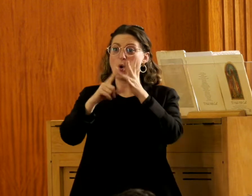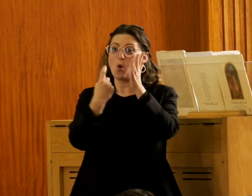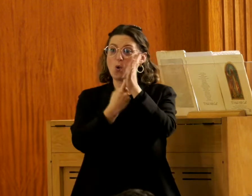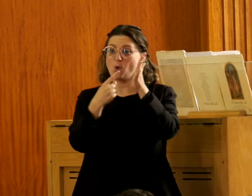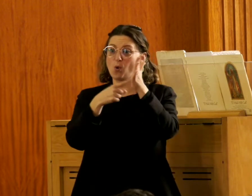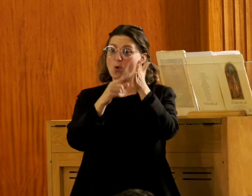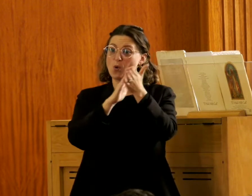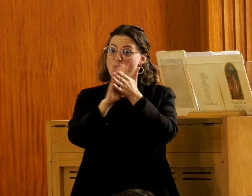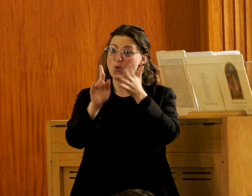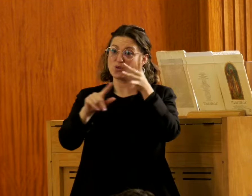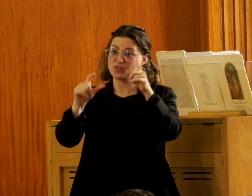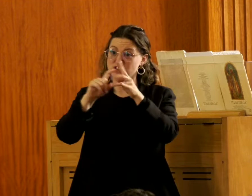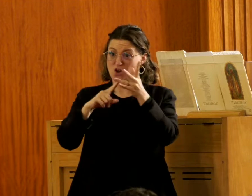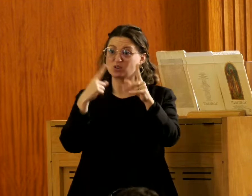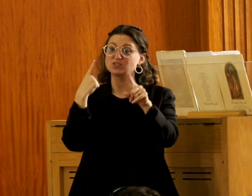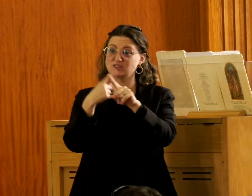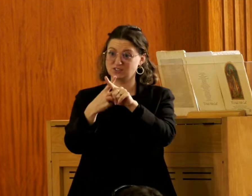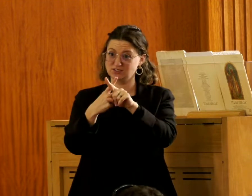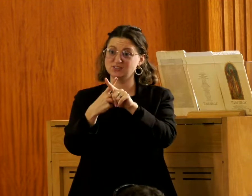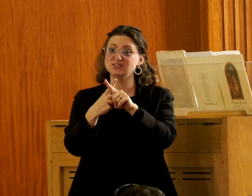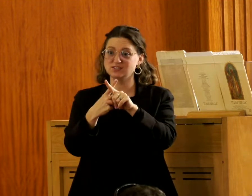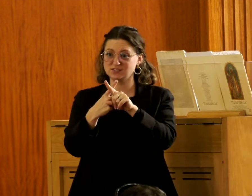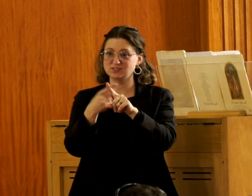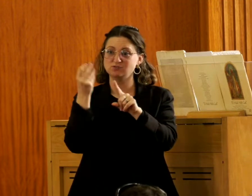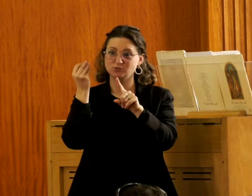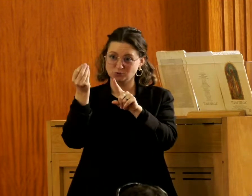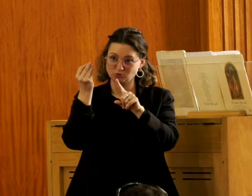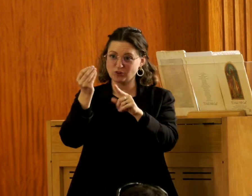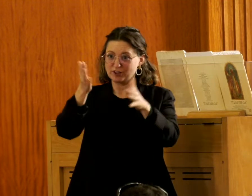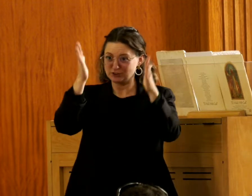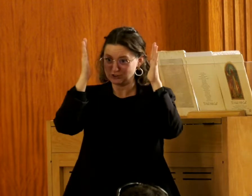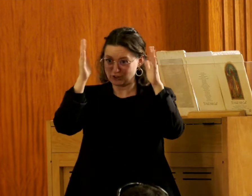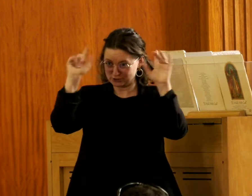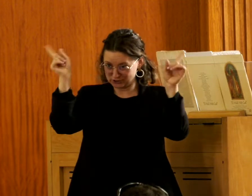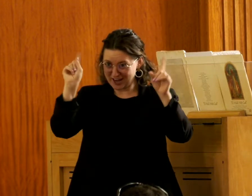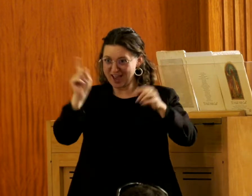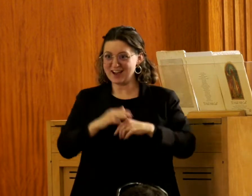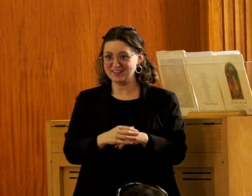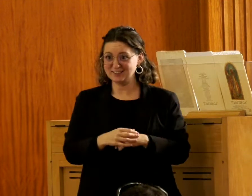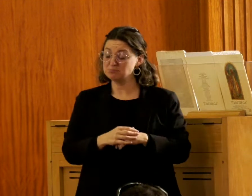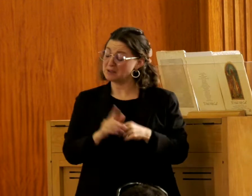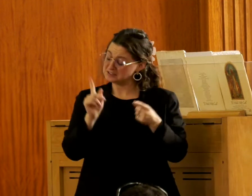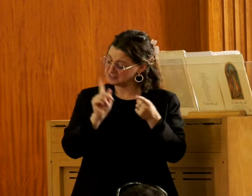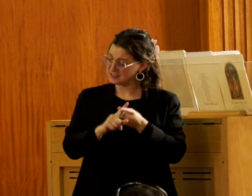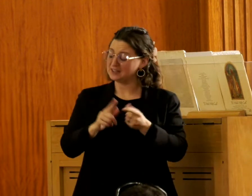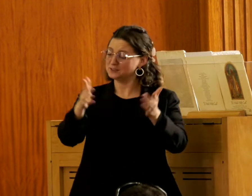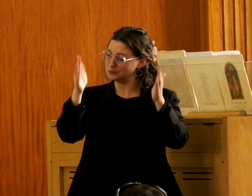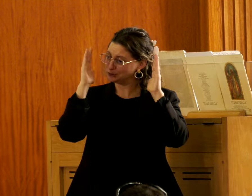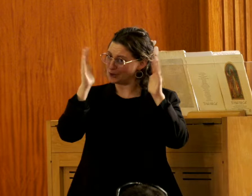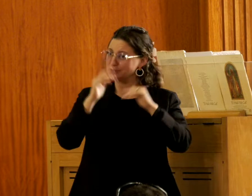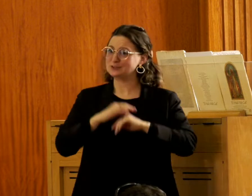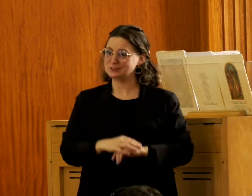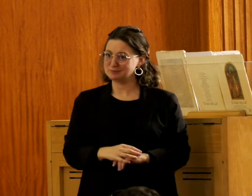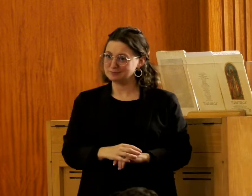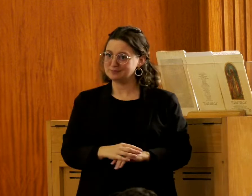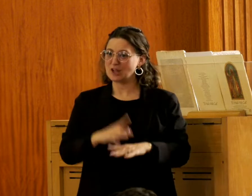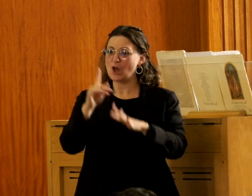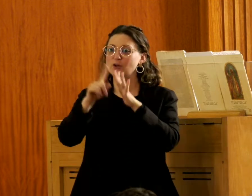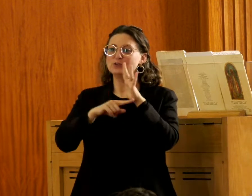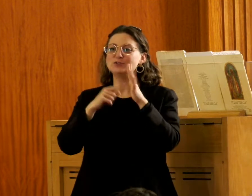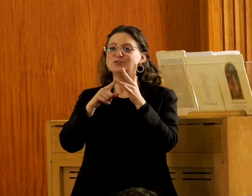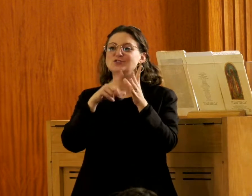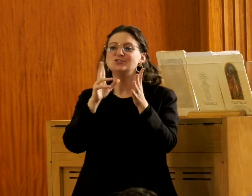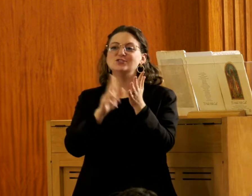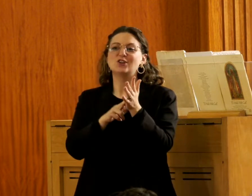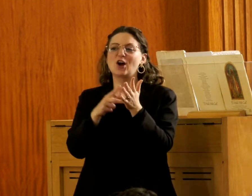Orthodox church. But it's still, she'd be pleased to know it's still being used as a church. Joan would tell anyone